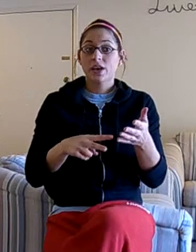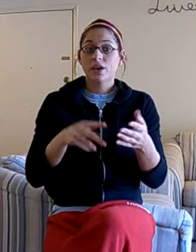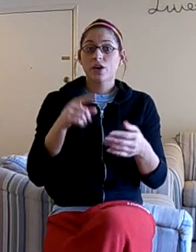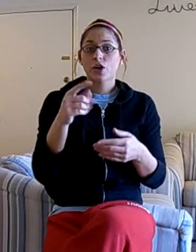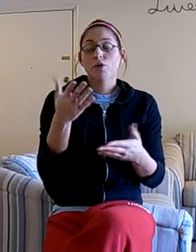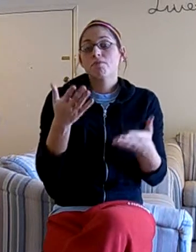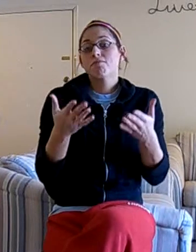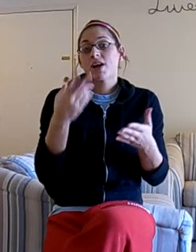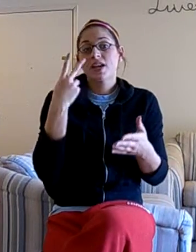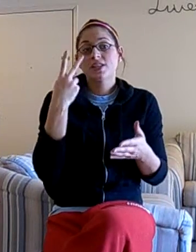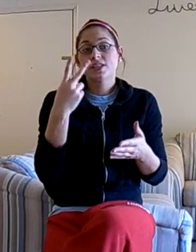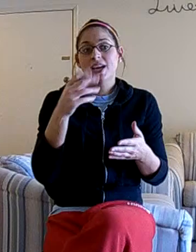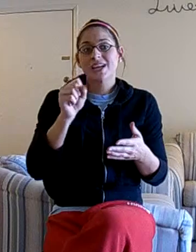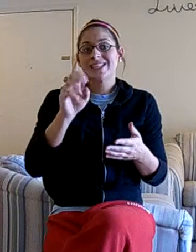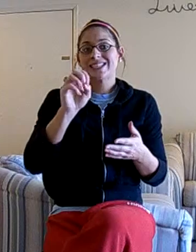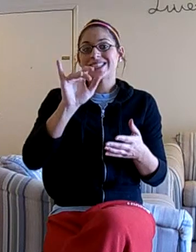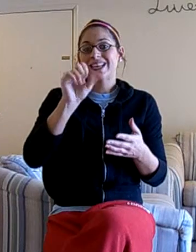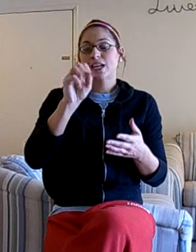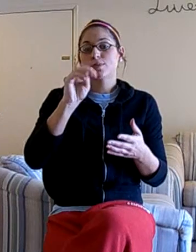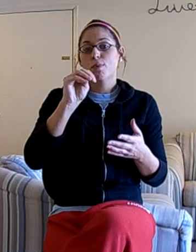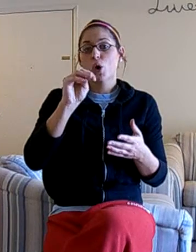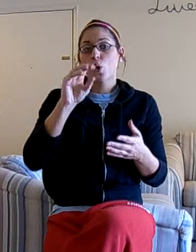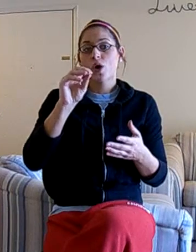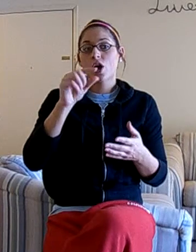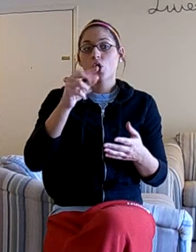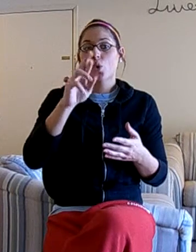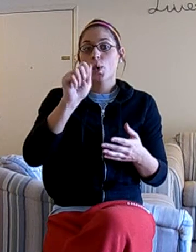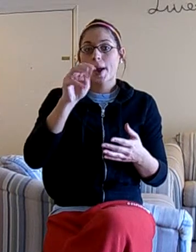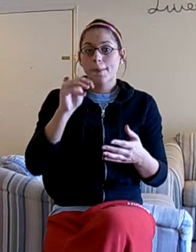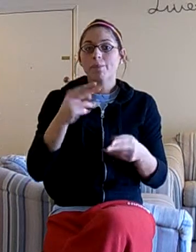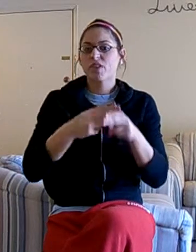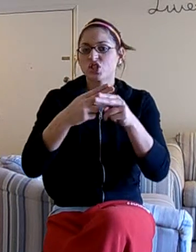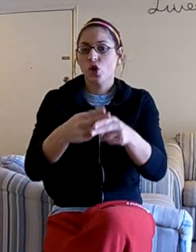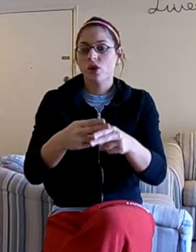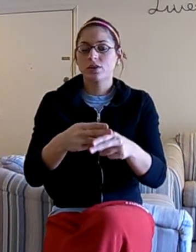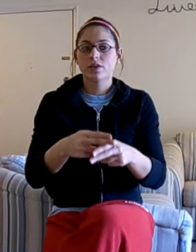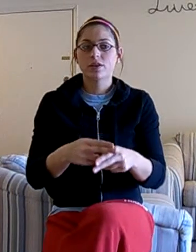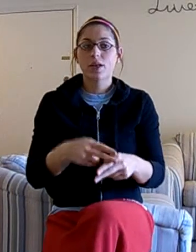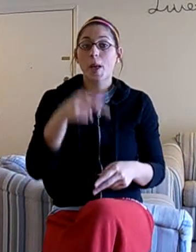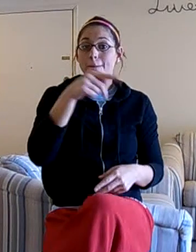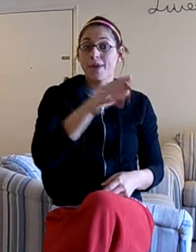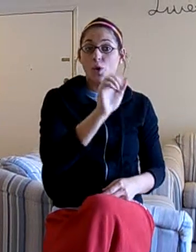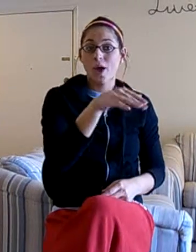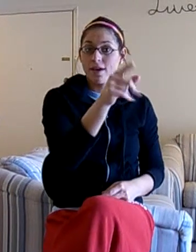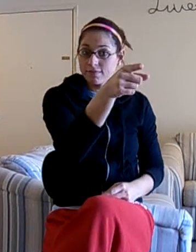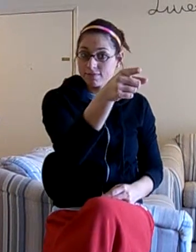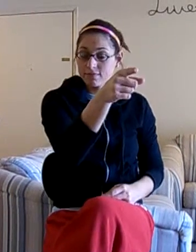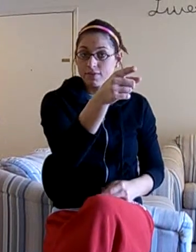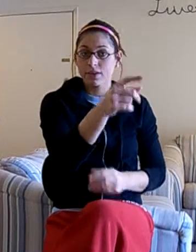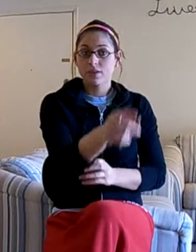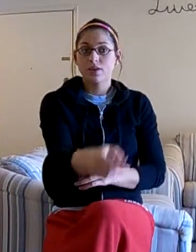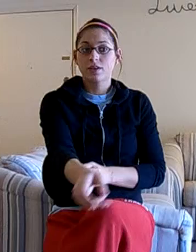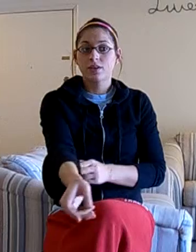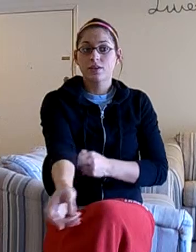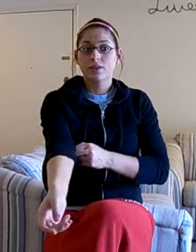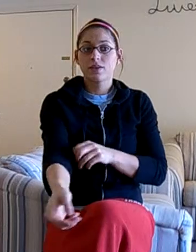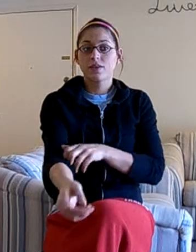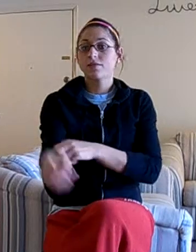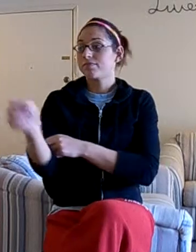called a seismogram. That's what it would be called. Here is the P wave, and over here is the